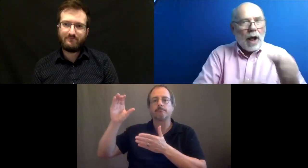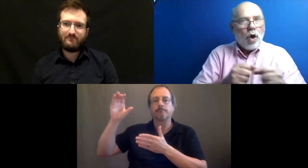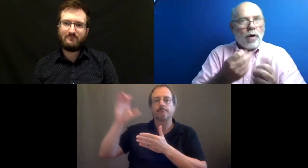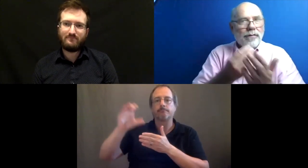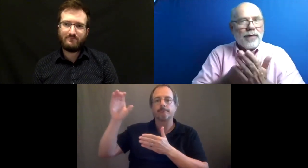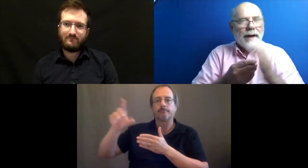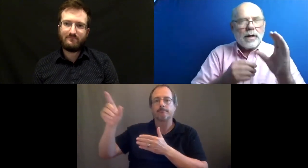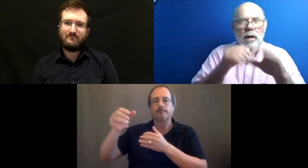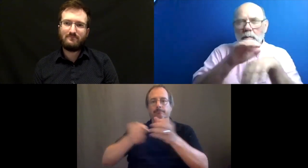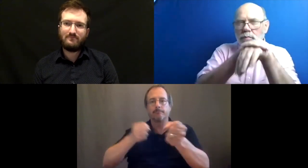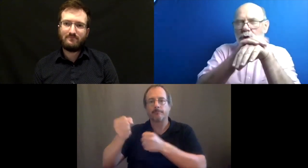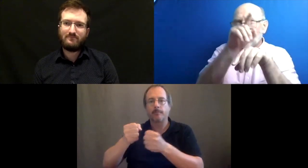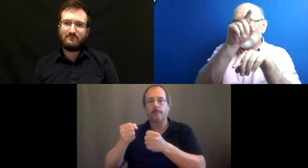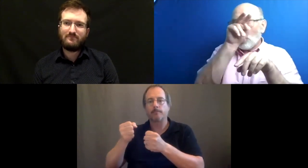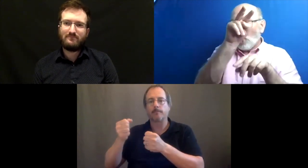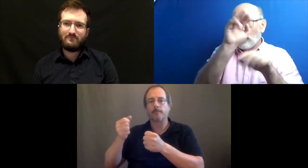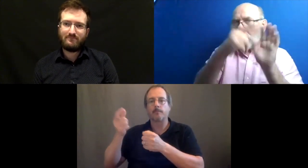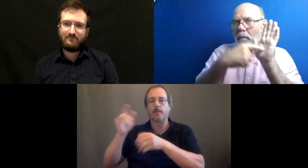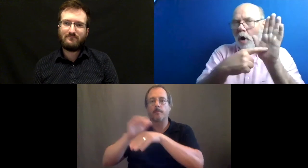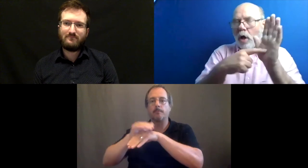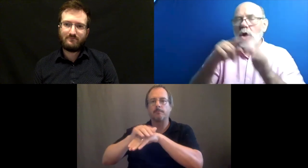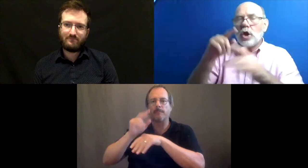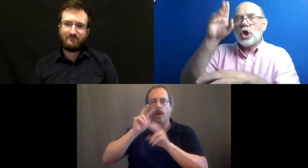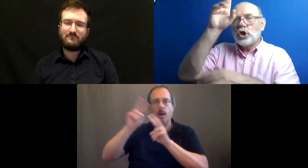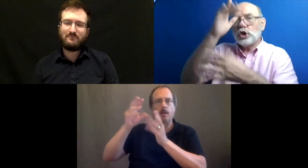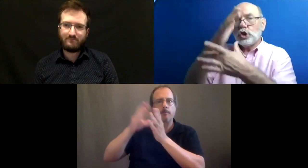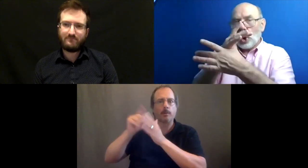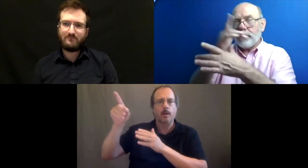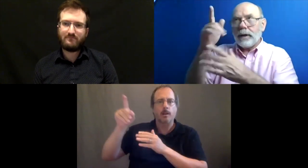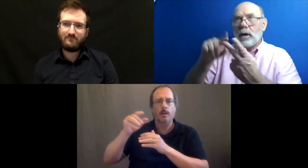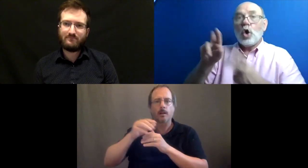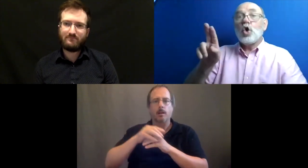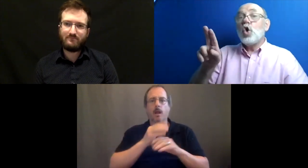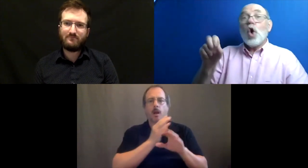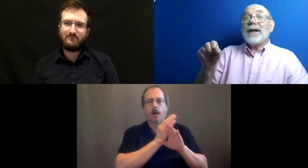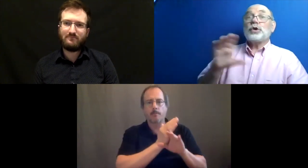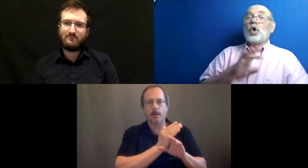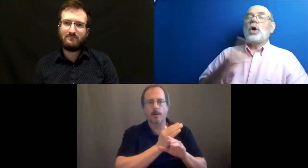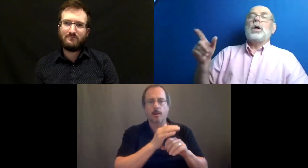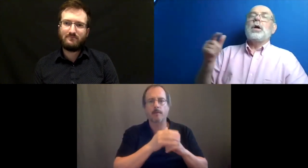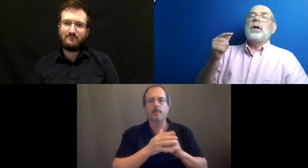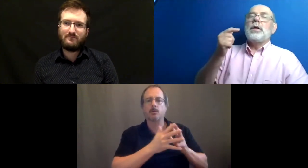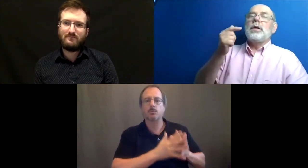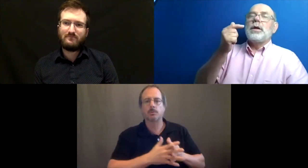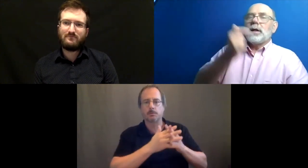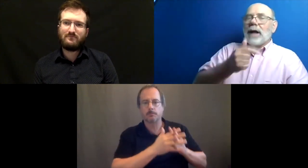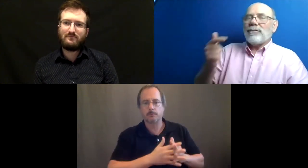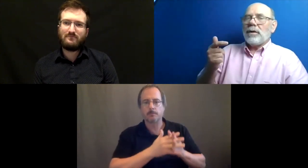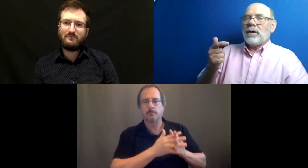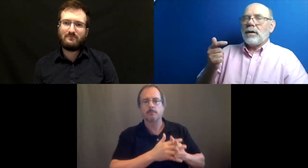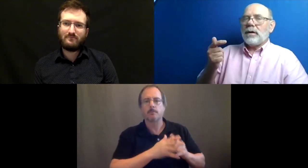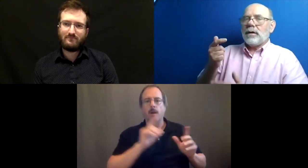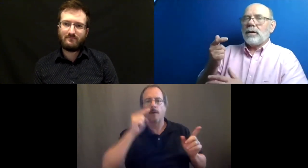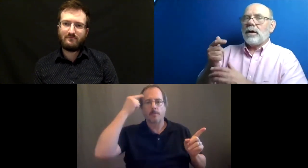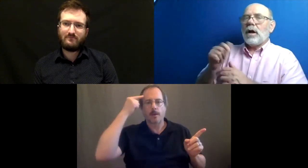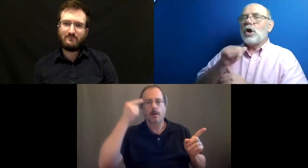and their funding systems, they have great models. The UK, Germany and